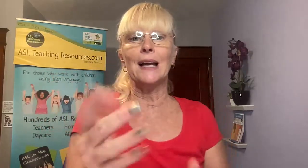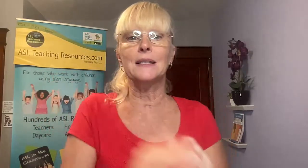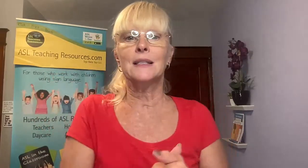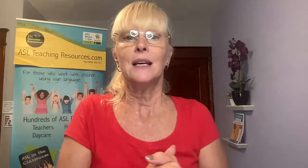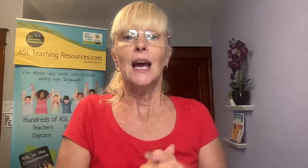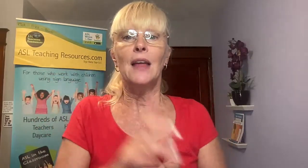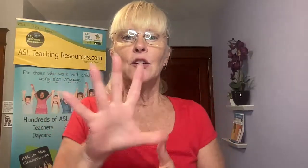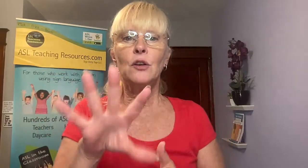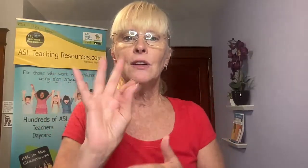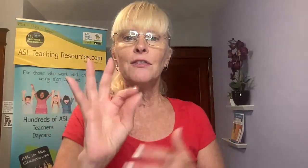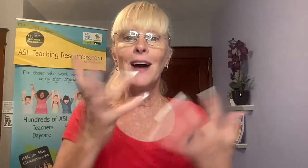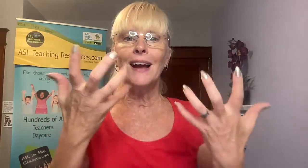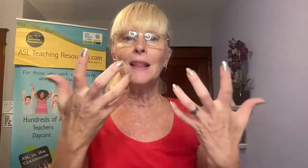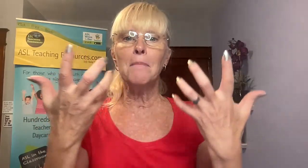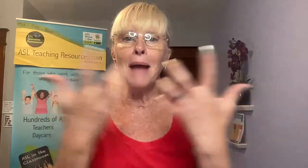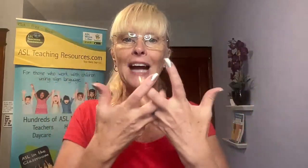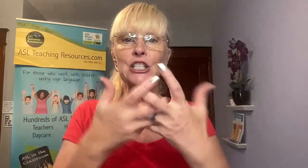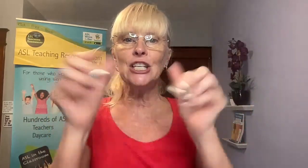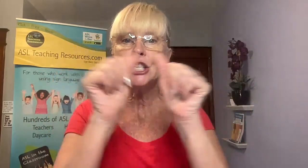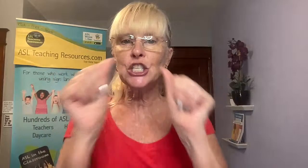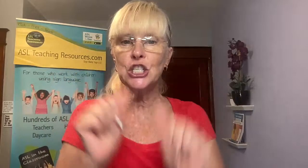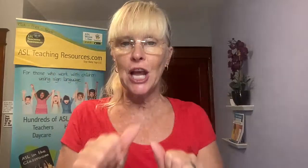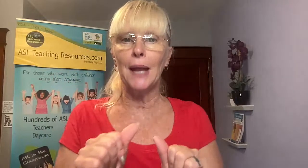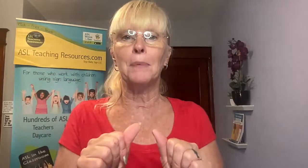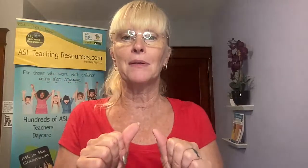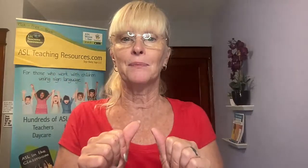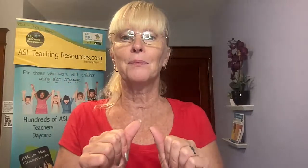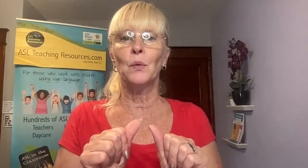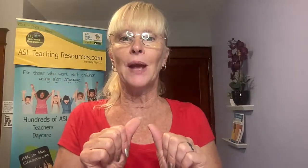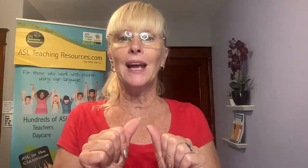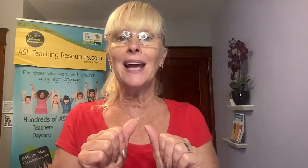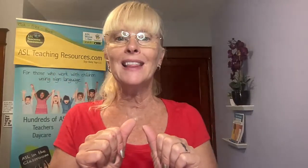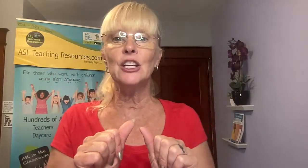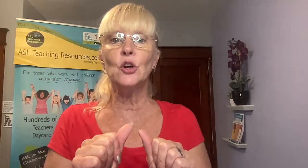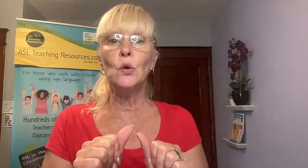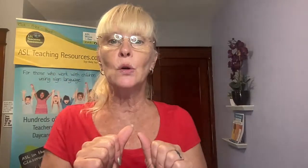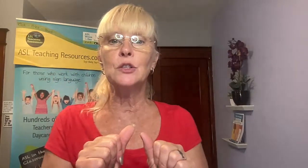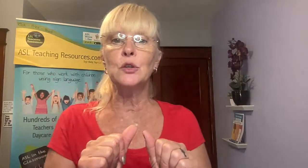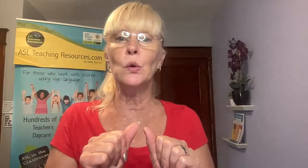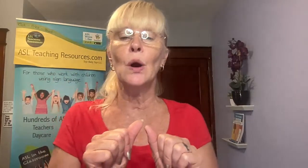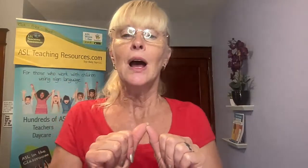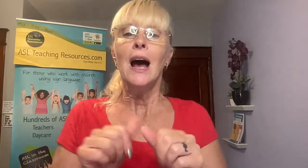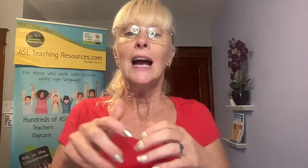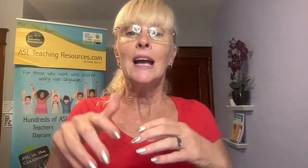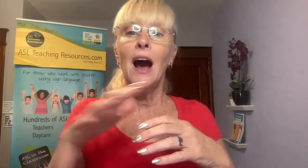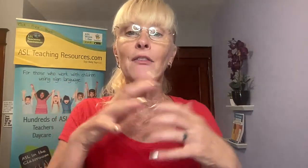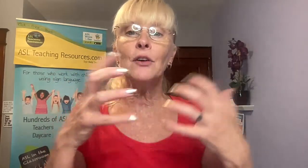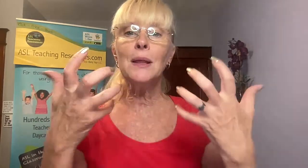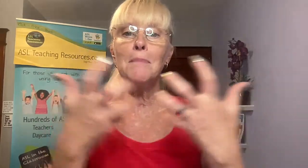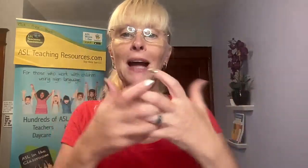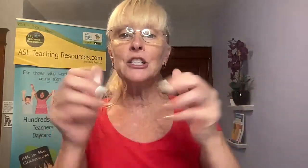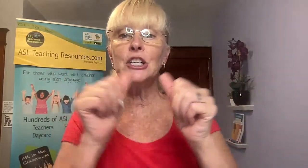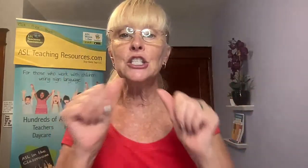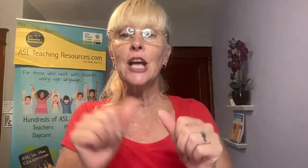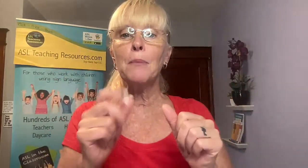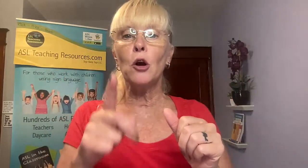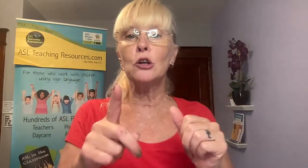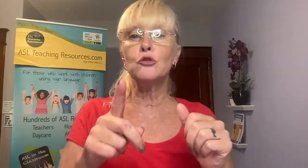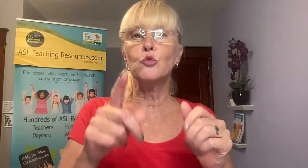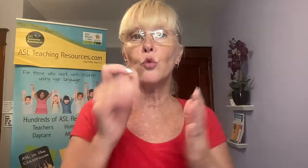dice. And then you're going to find the matching shape, okay? And then you're going to cover the matching shape or